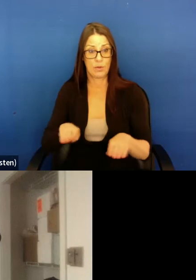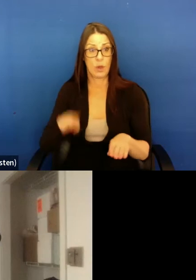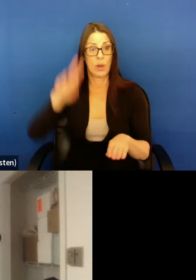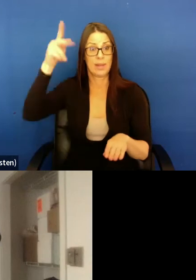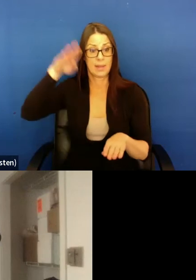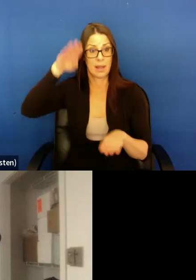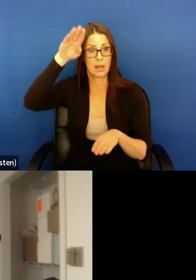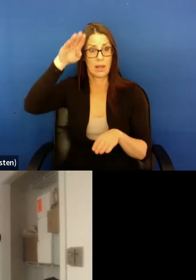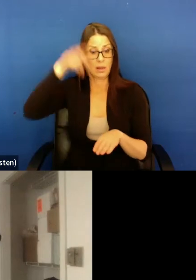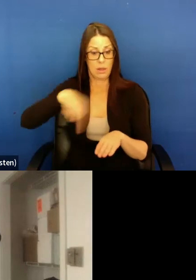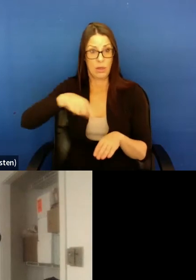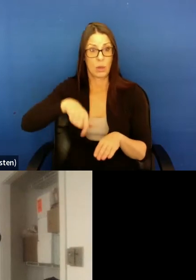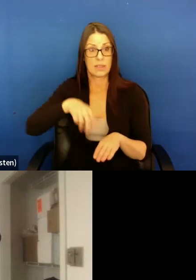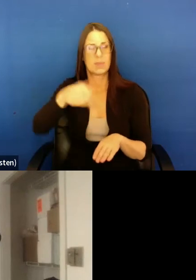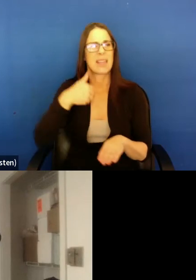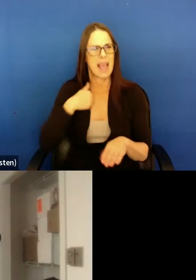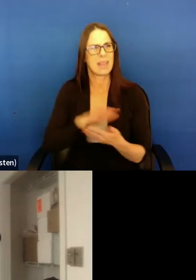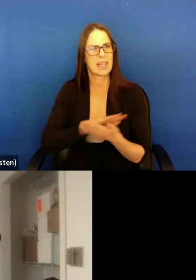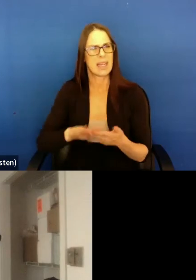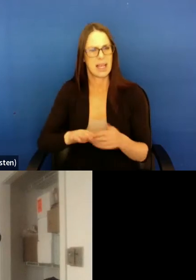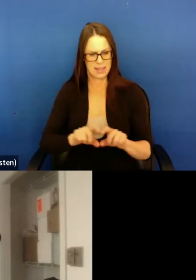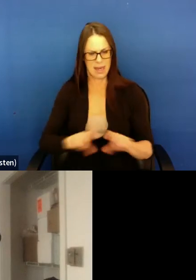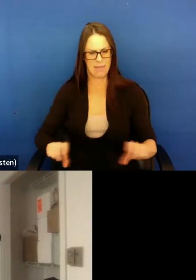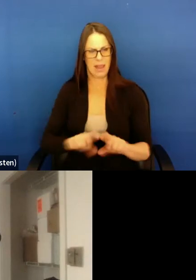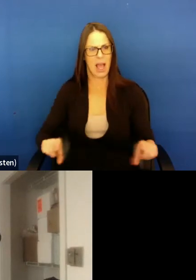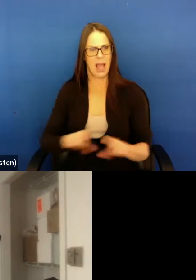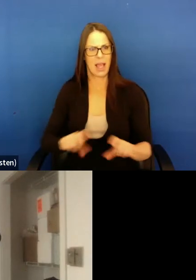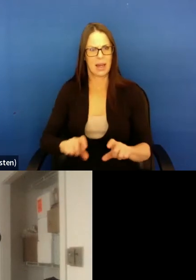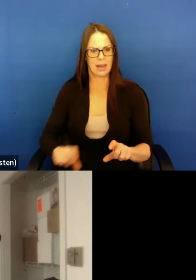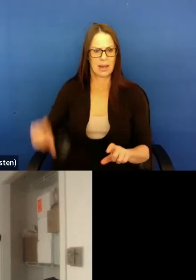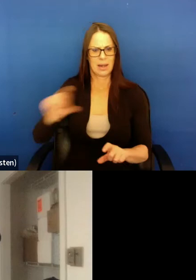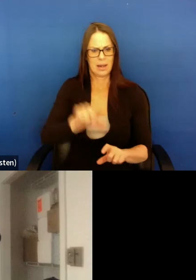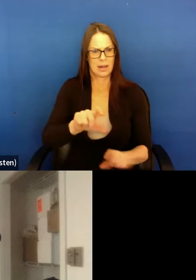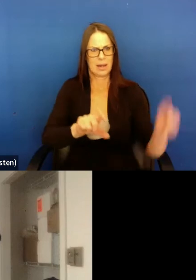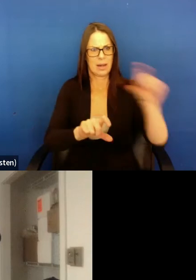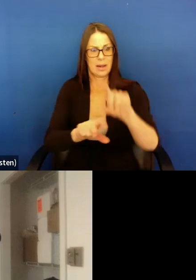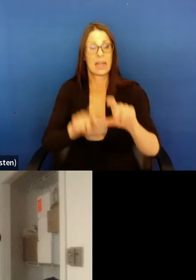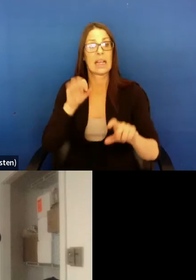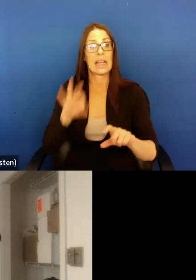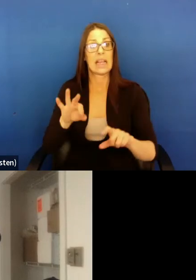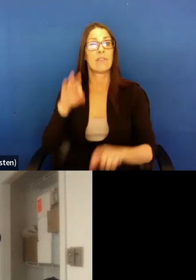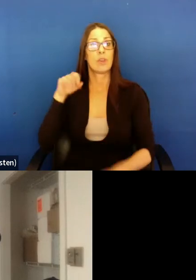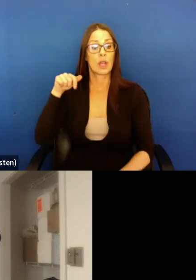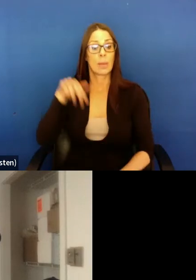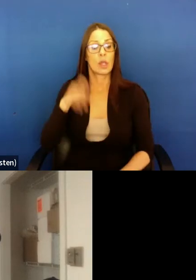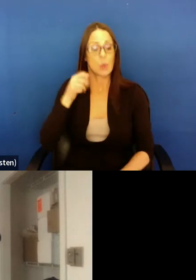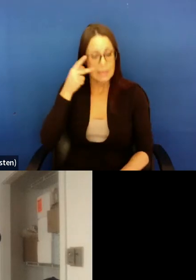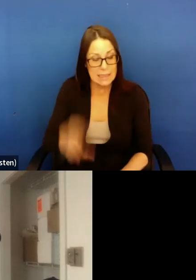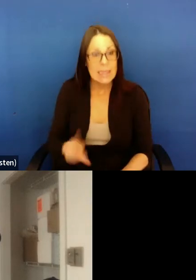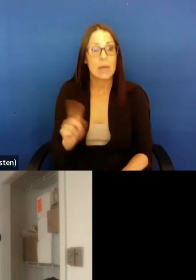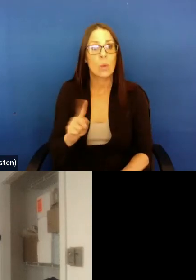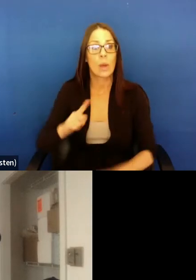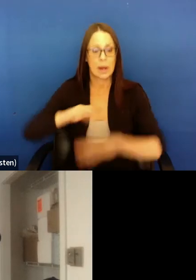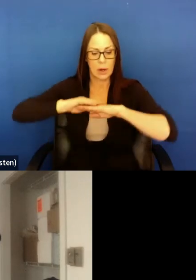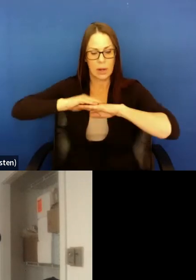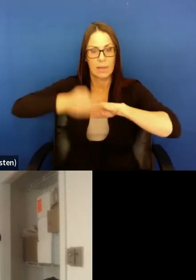nice little contrast line along the top of each step. So if you're coming down the stairs, you can actually see where the edges are. Right. With